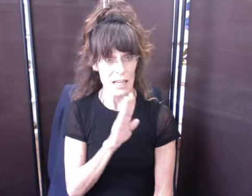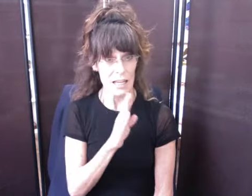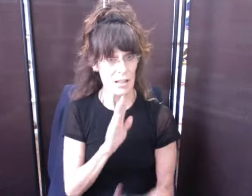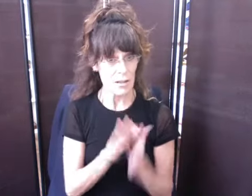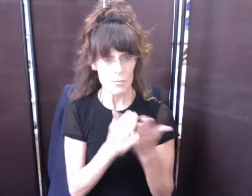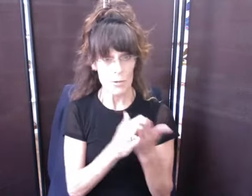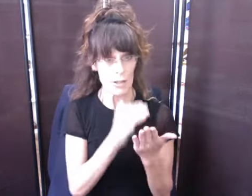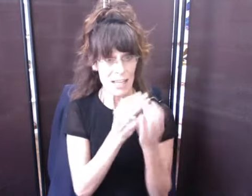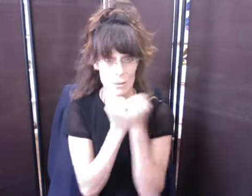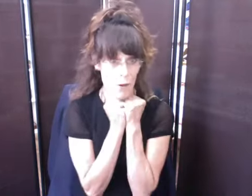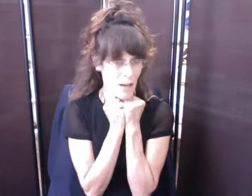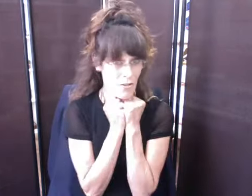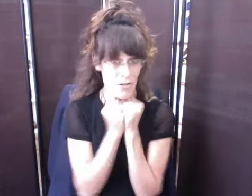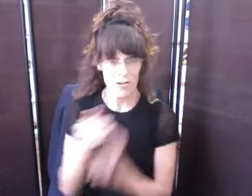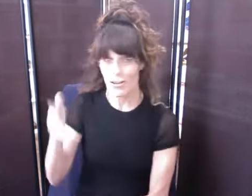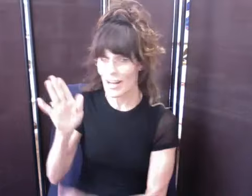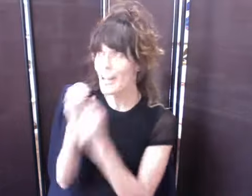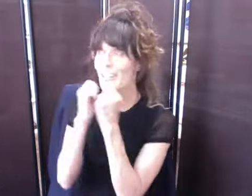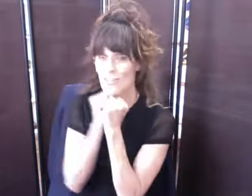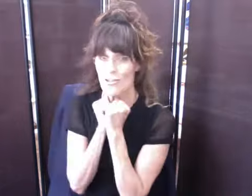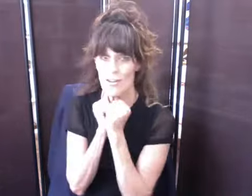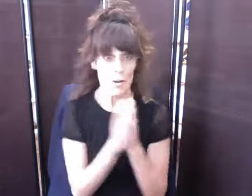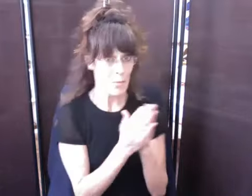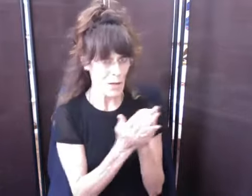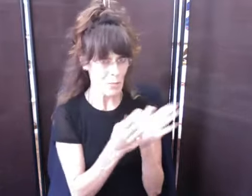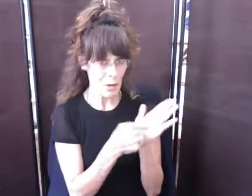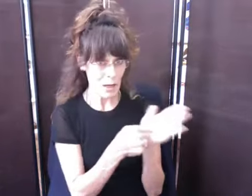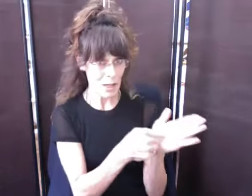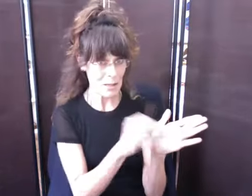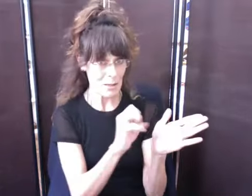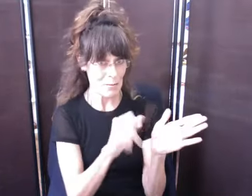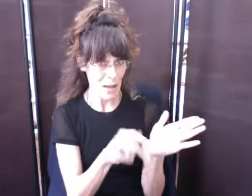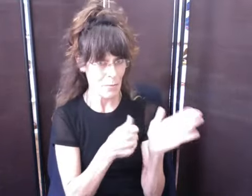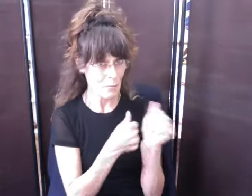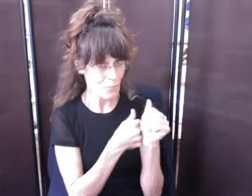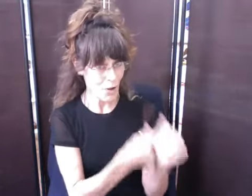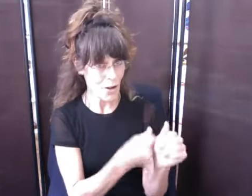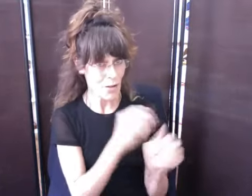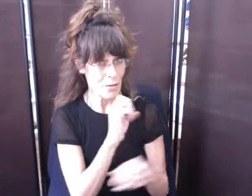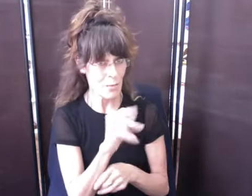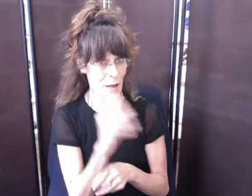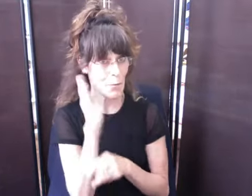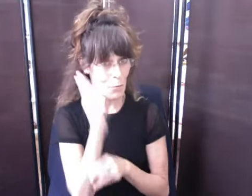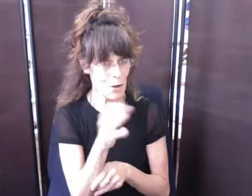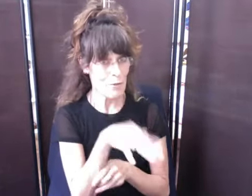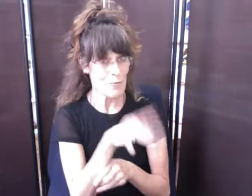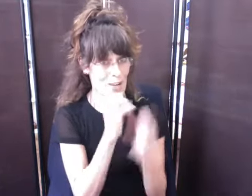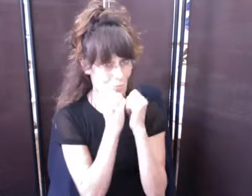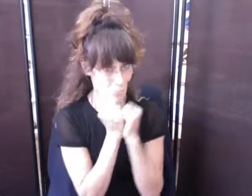treasure, that the big book is the treasure map. And if we follow the treasure map, we will find the treasure. And I got to tell you, that's been my experience. In a